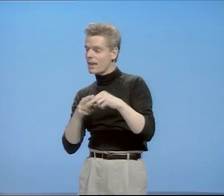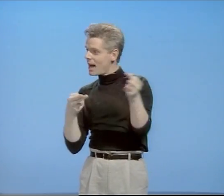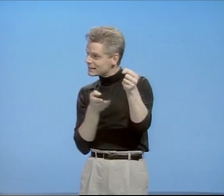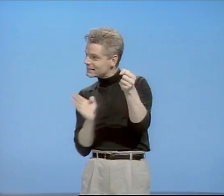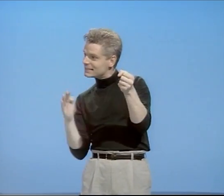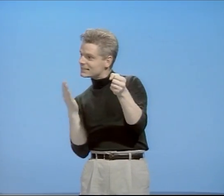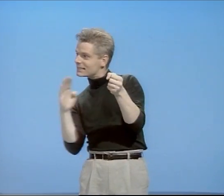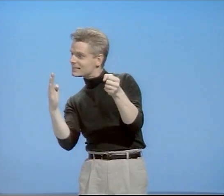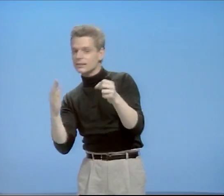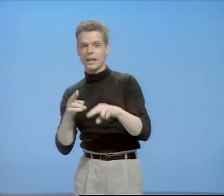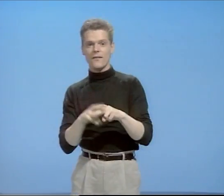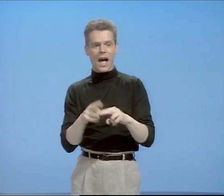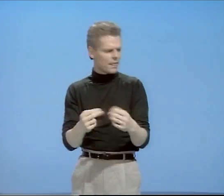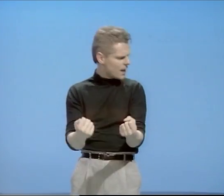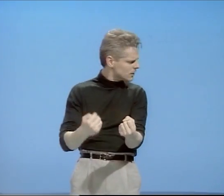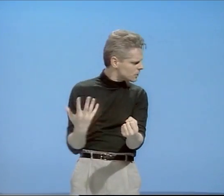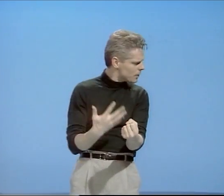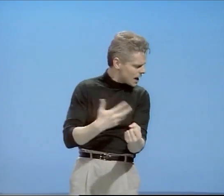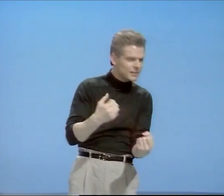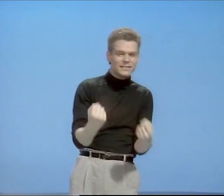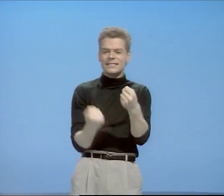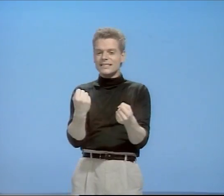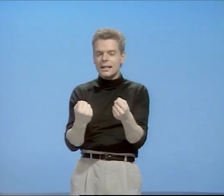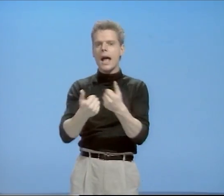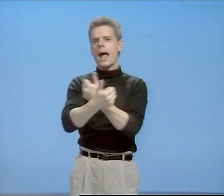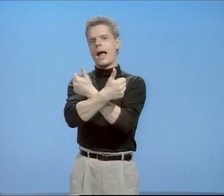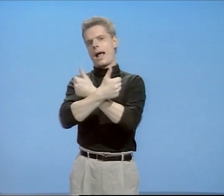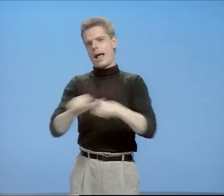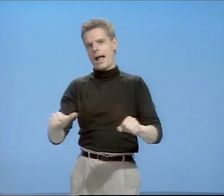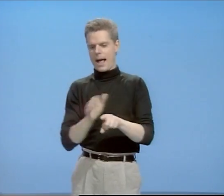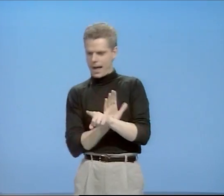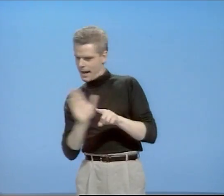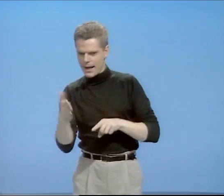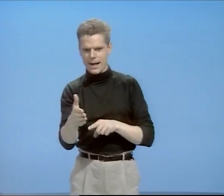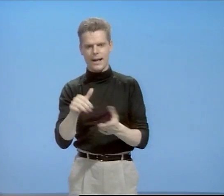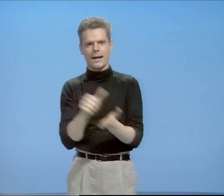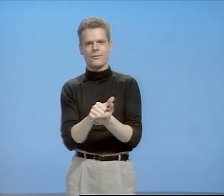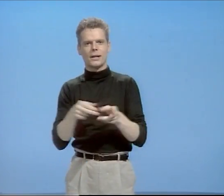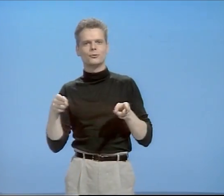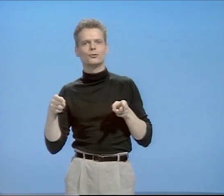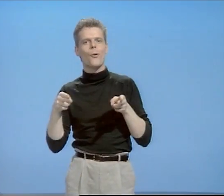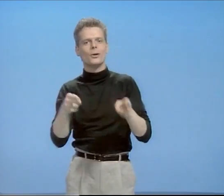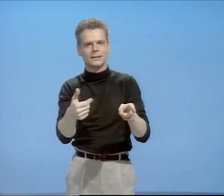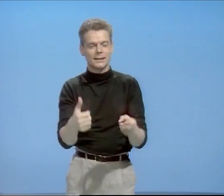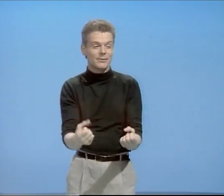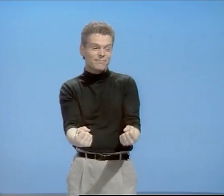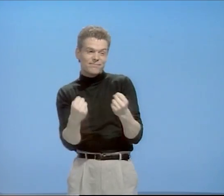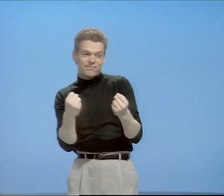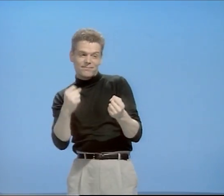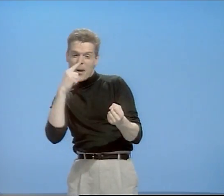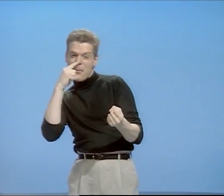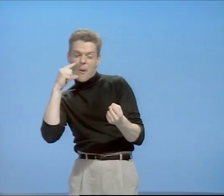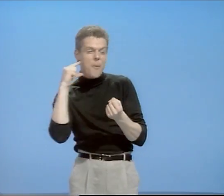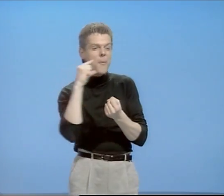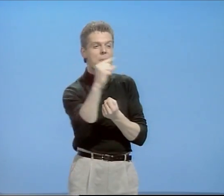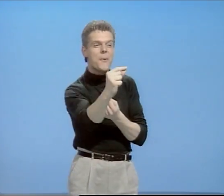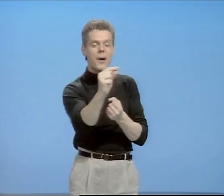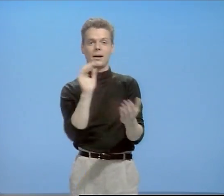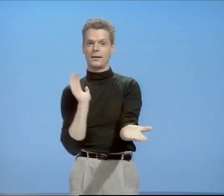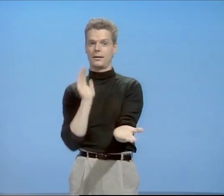and relayed the directions to Father. Where? He demanded anxiously. But at last he got back onto the right road and drove at full